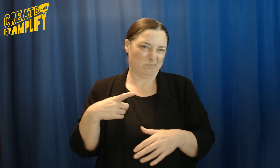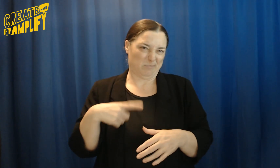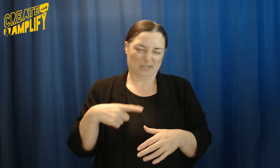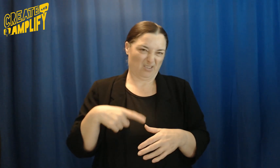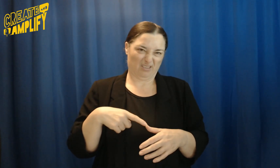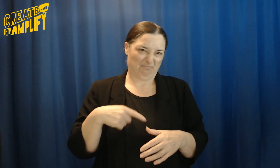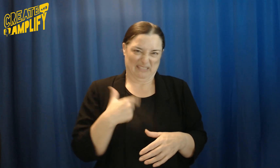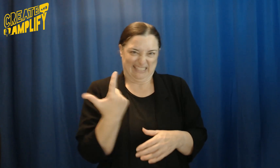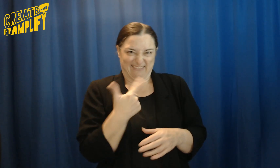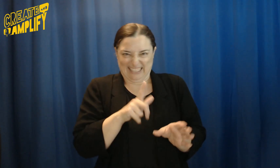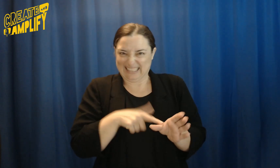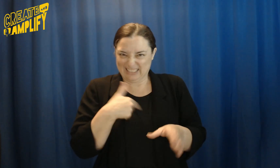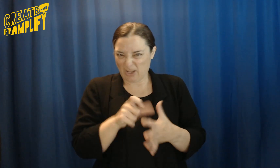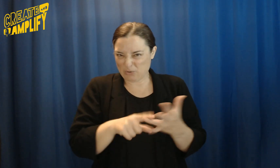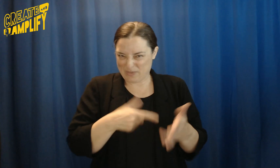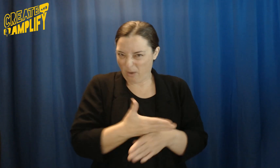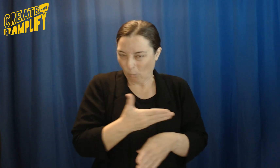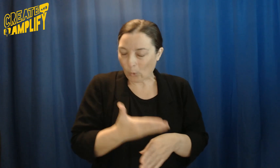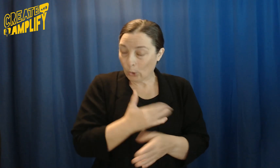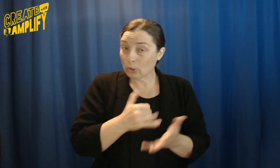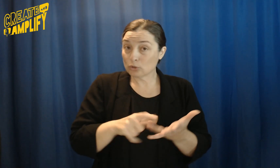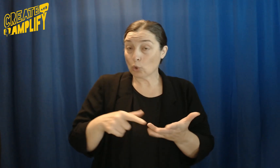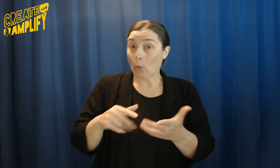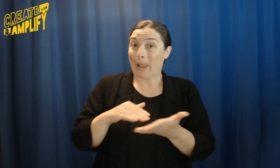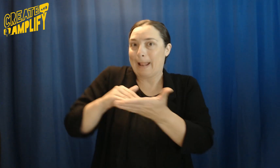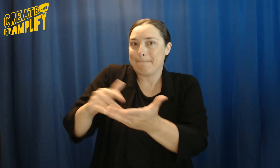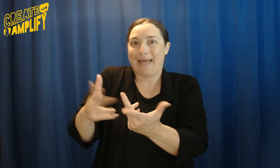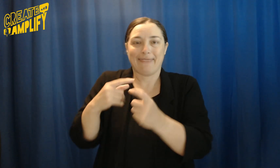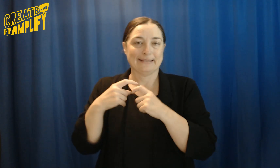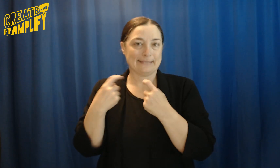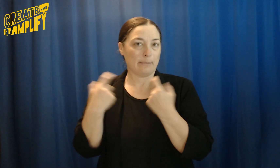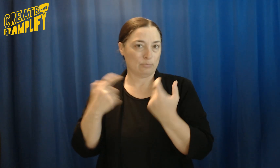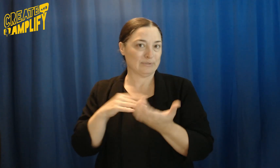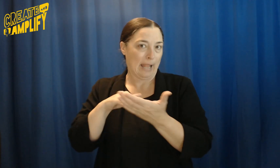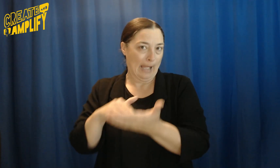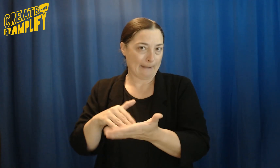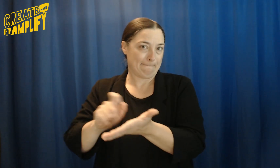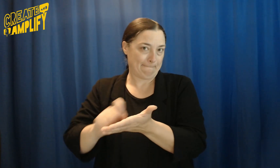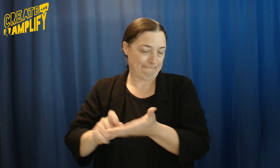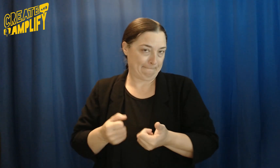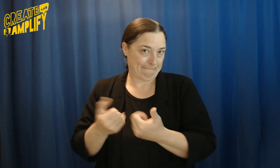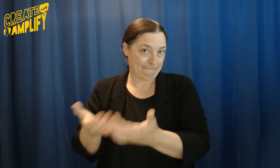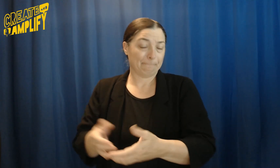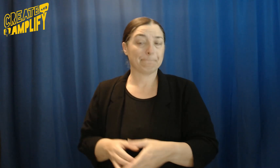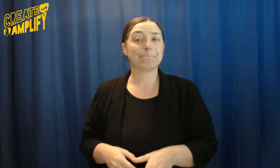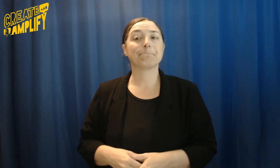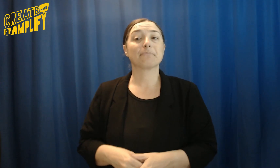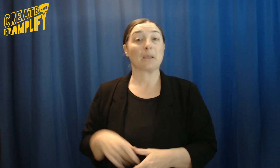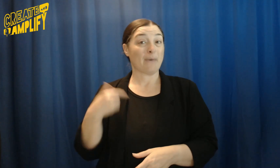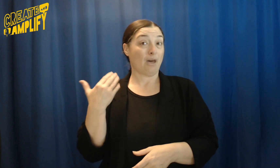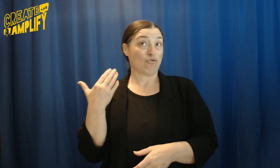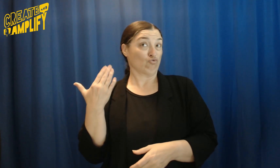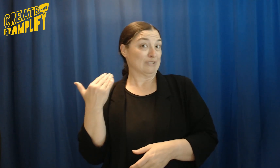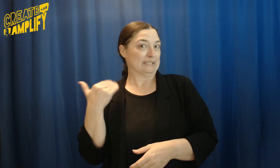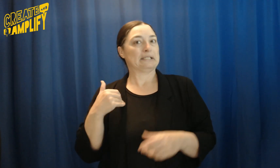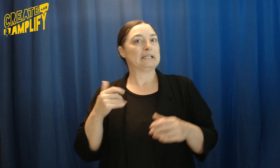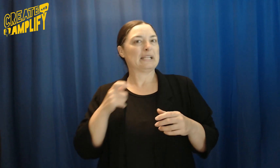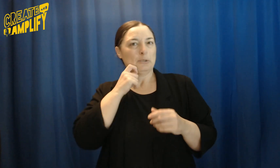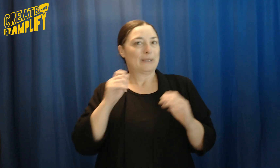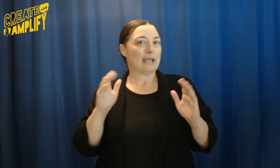But recently I've haven't needed to do that because I've got enough work just writing op-eds, and even my